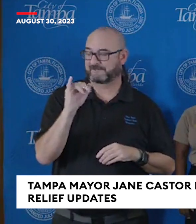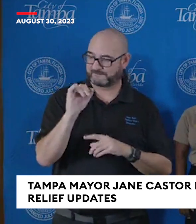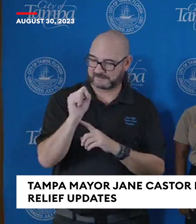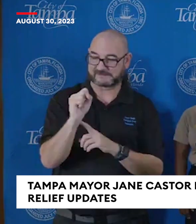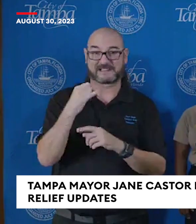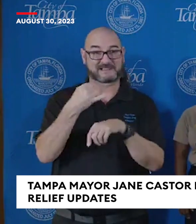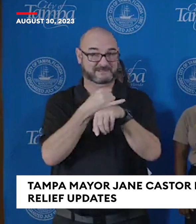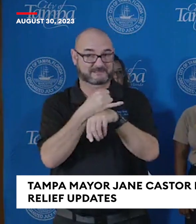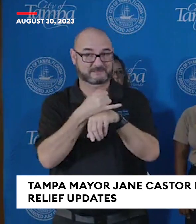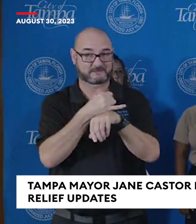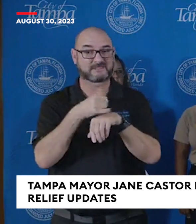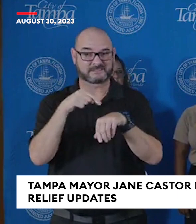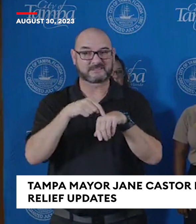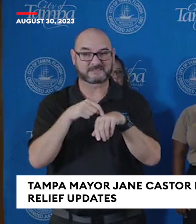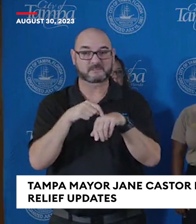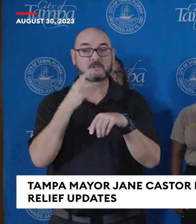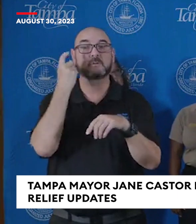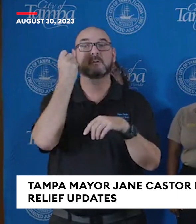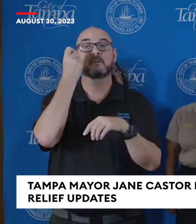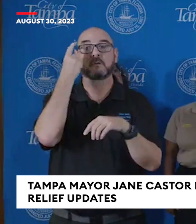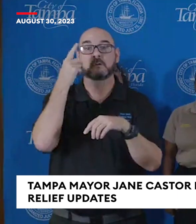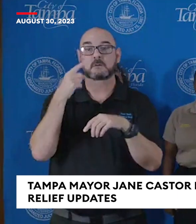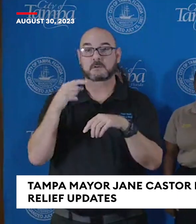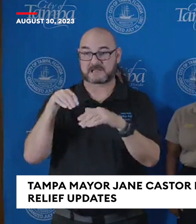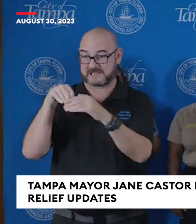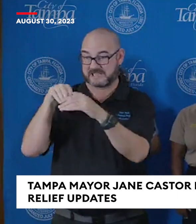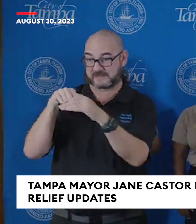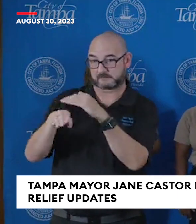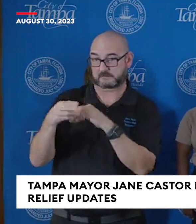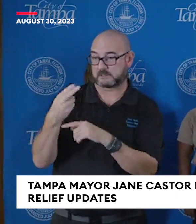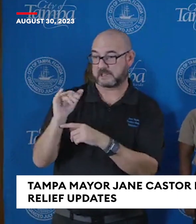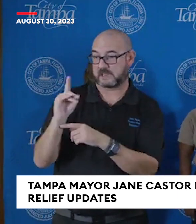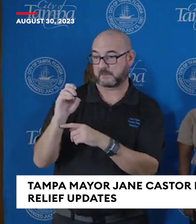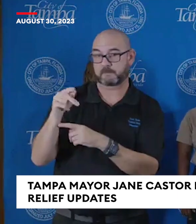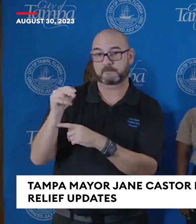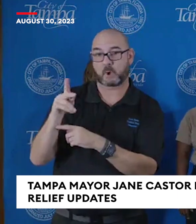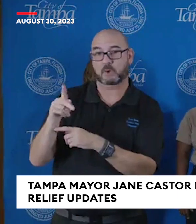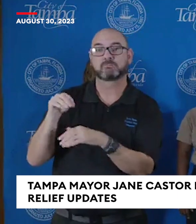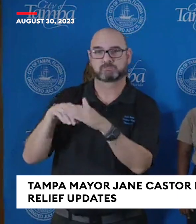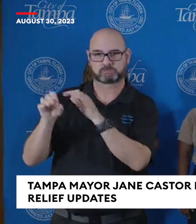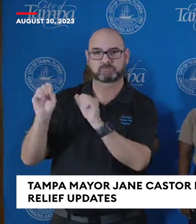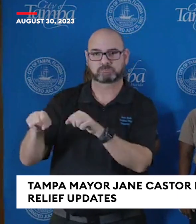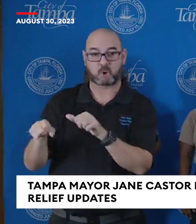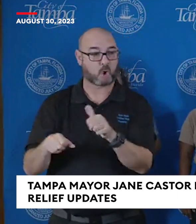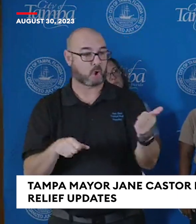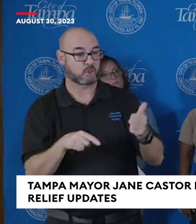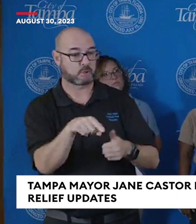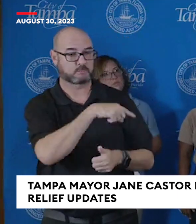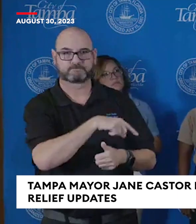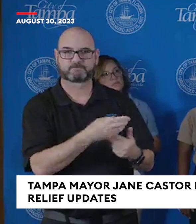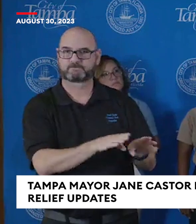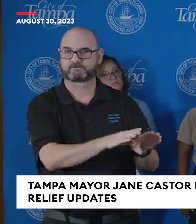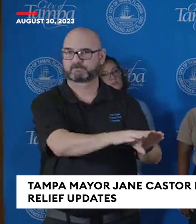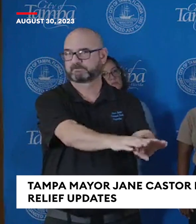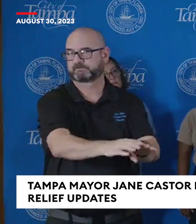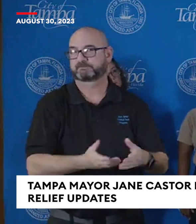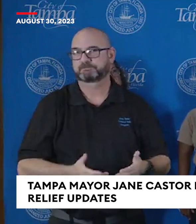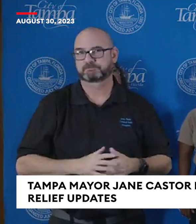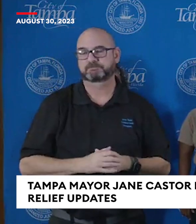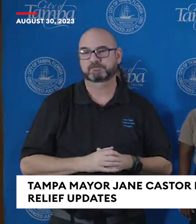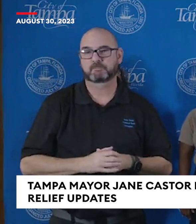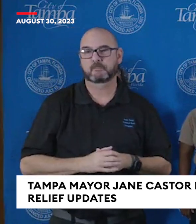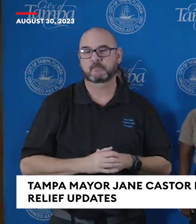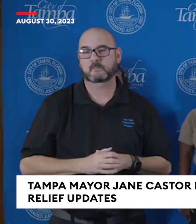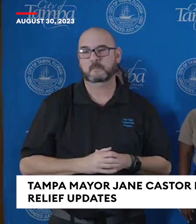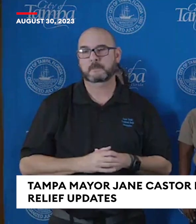all. And if anyone needs to get off of Davis Islands, they need to stay along Plant Avenue.